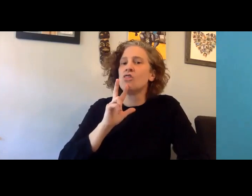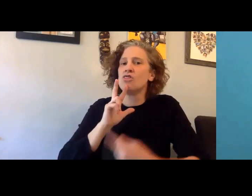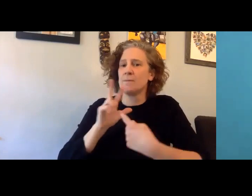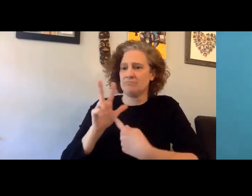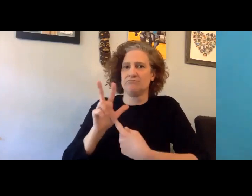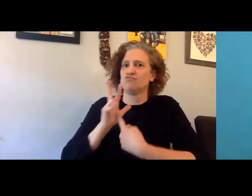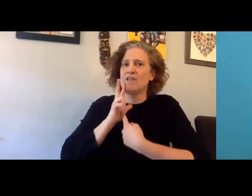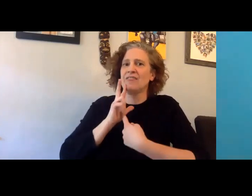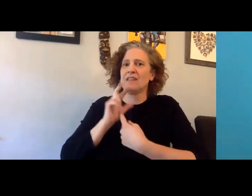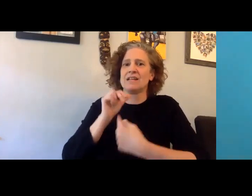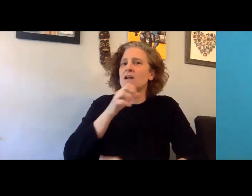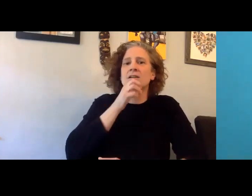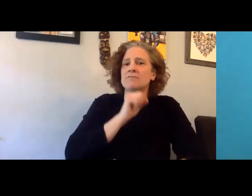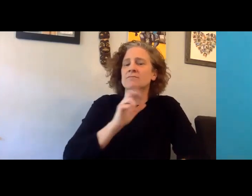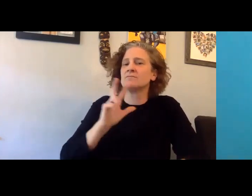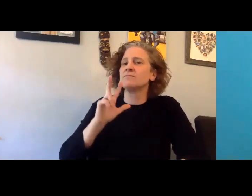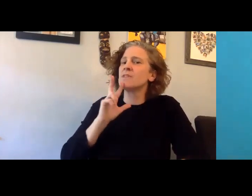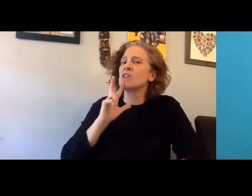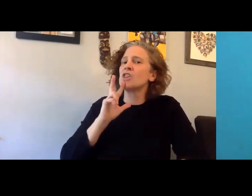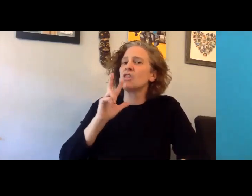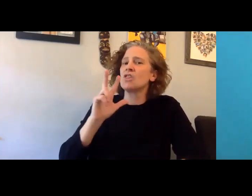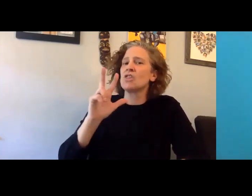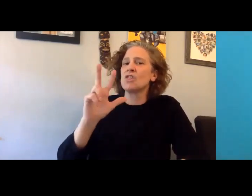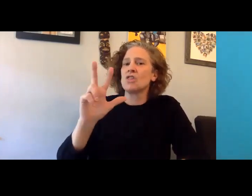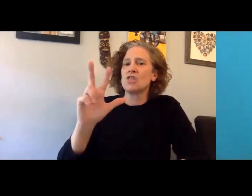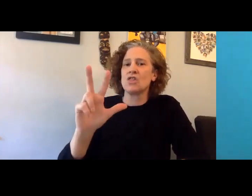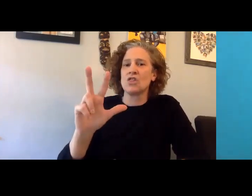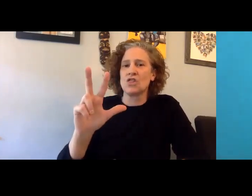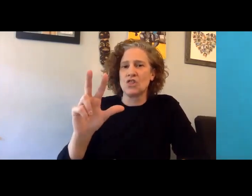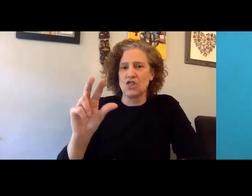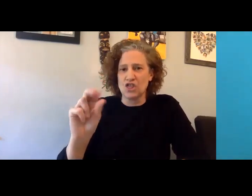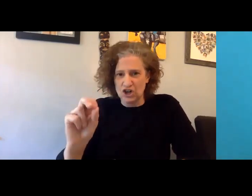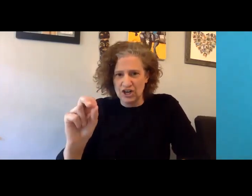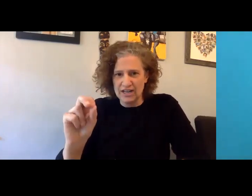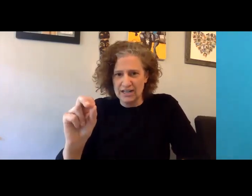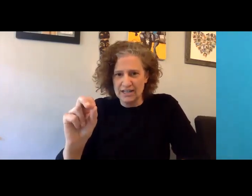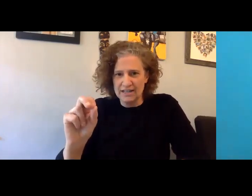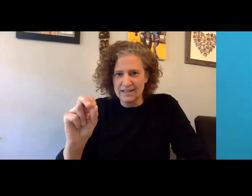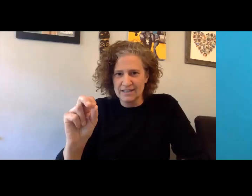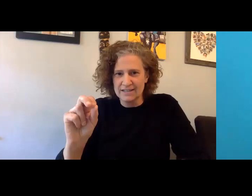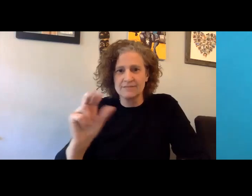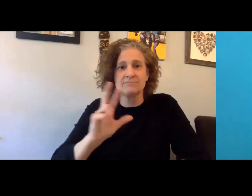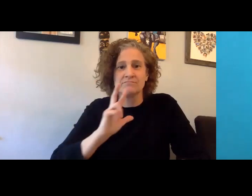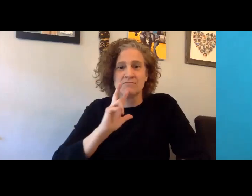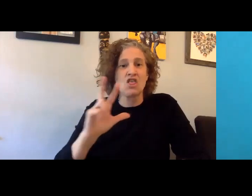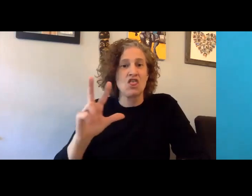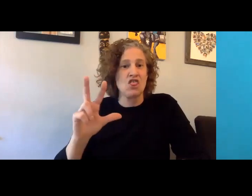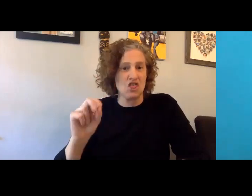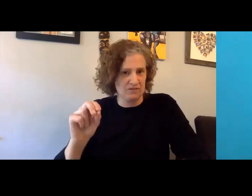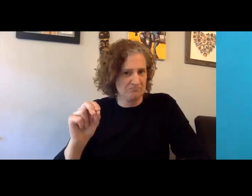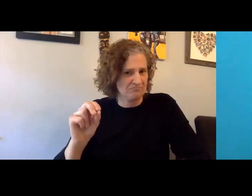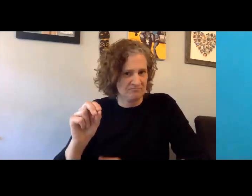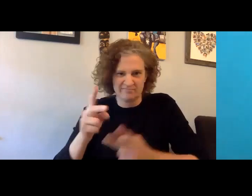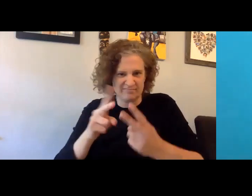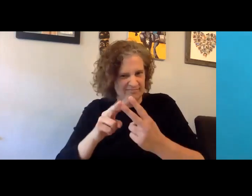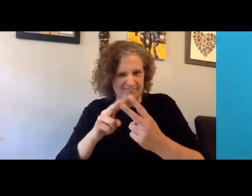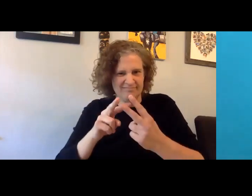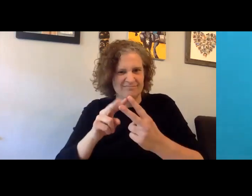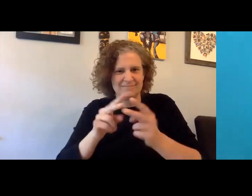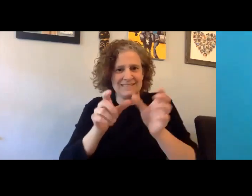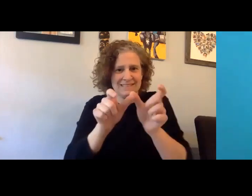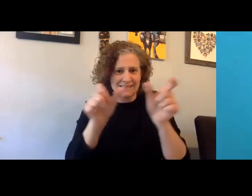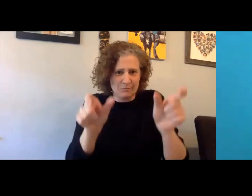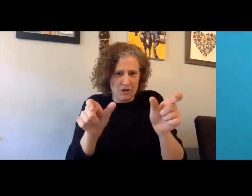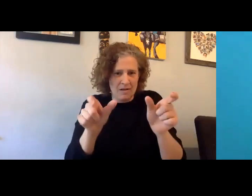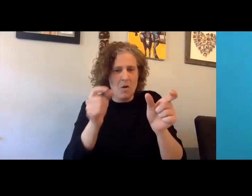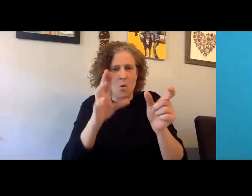or you can say, you can start your 3 here, 30, like this, 30, so to start